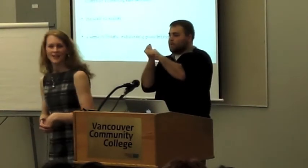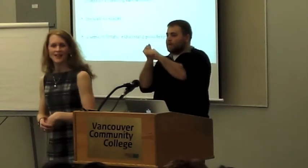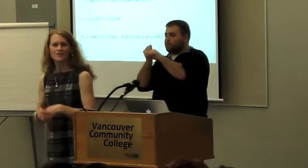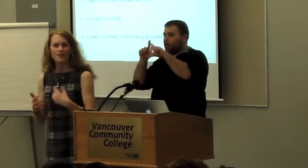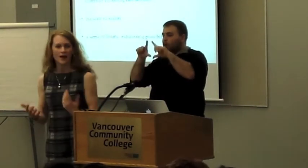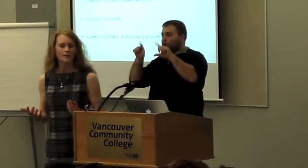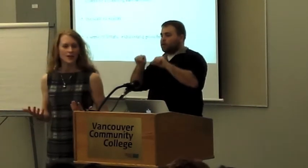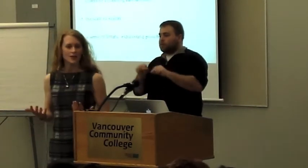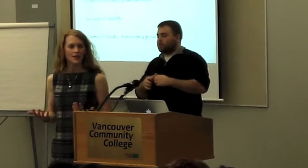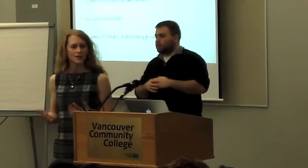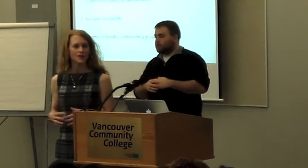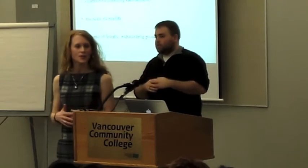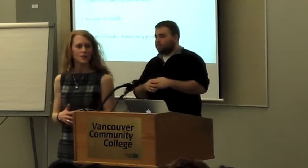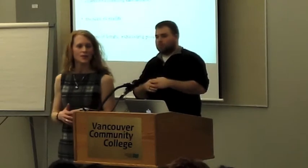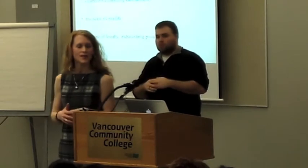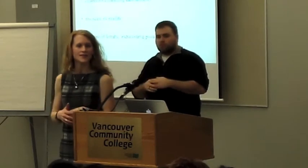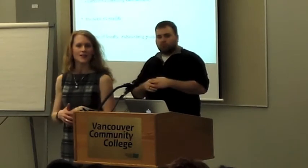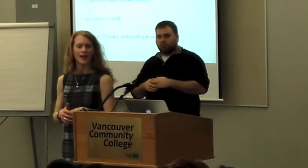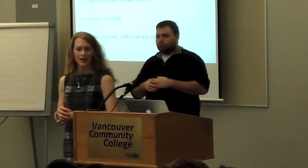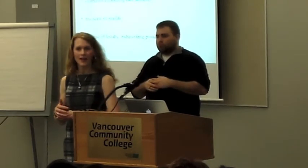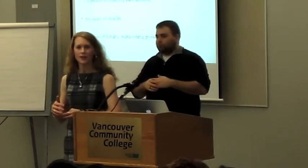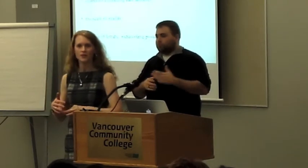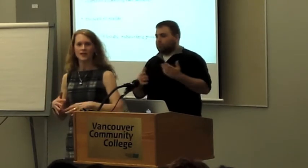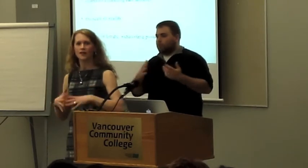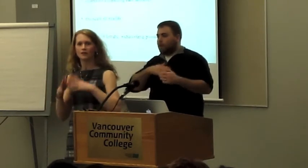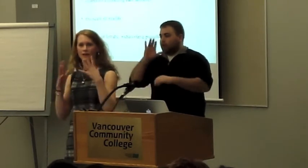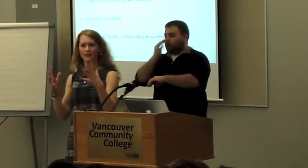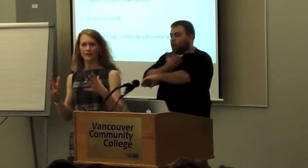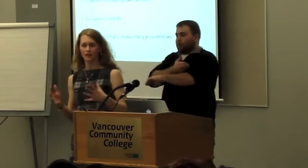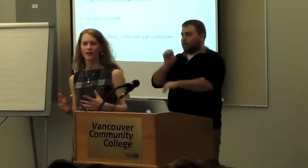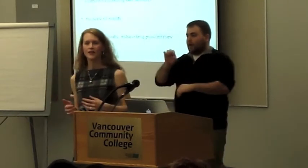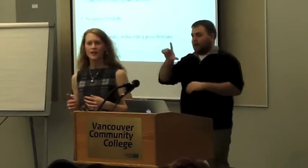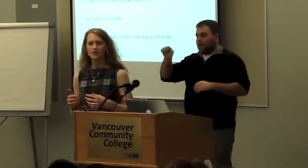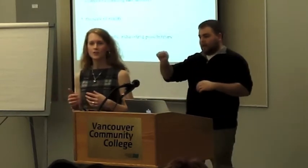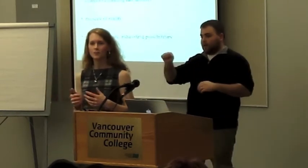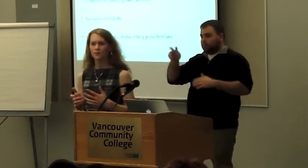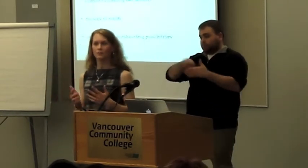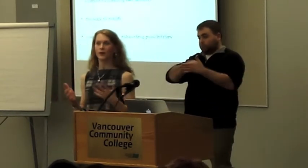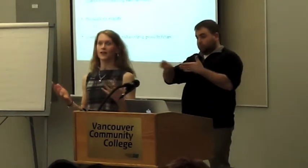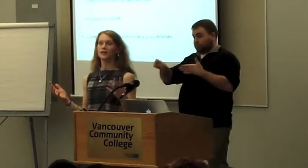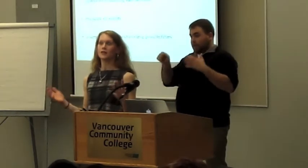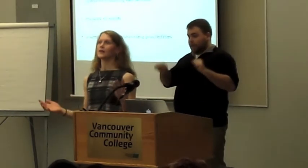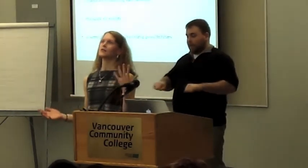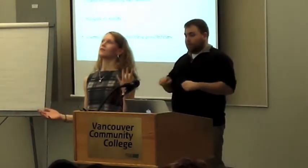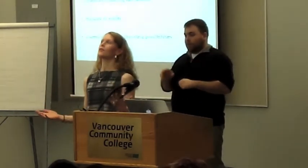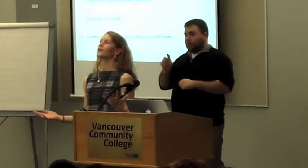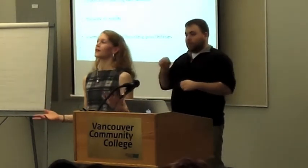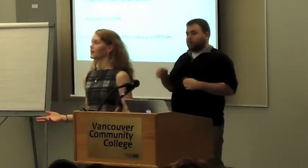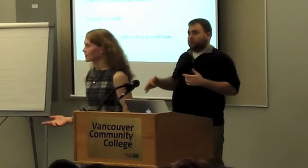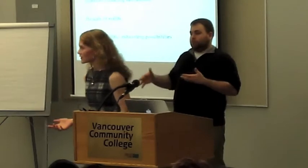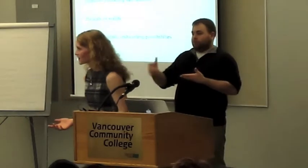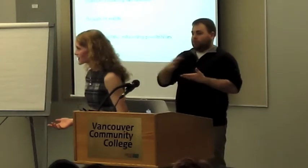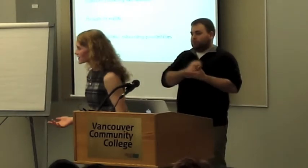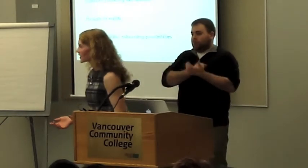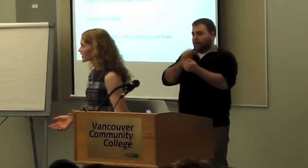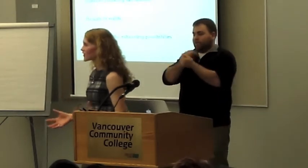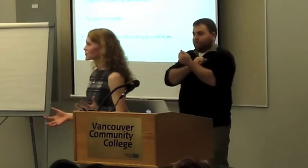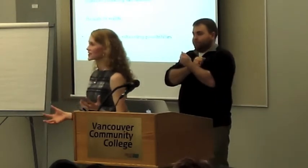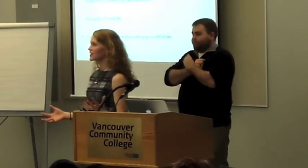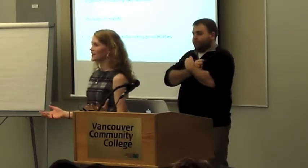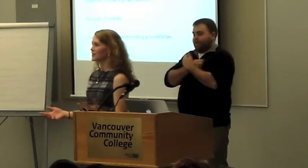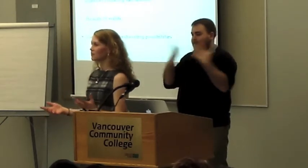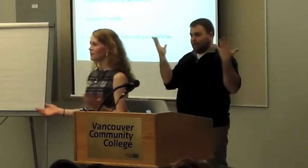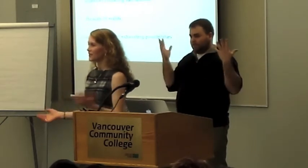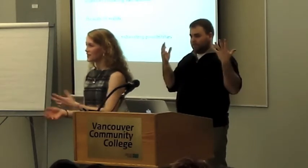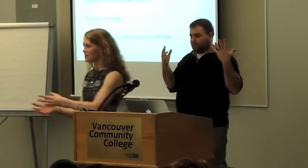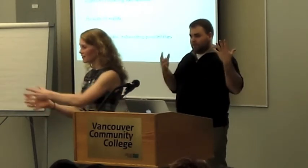cards. And my daughter, who is Ella, who's now very literate, she's begun collecting everything. It's fascinating how